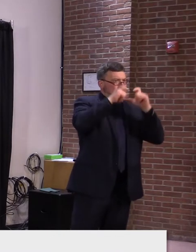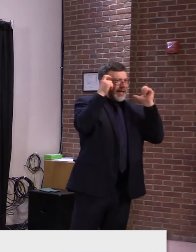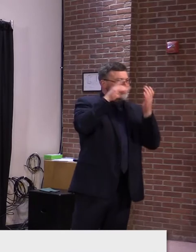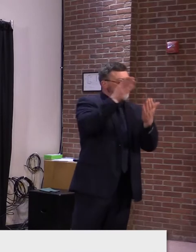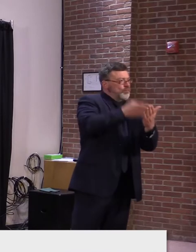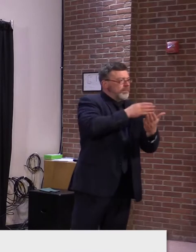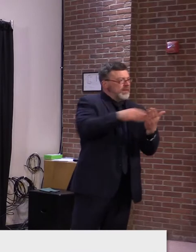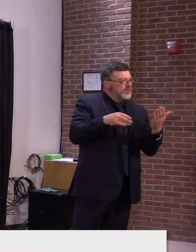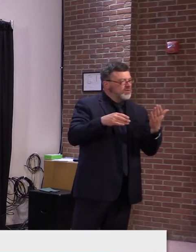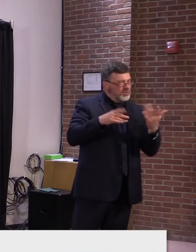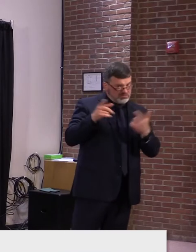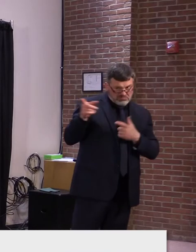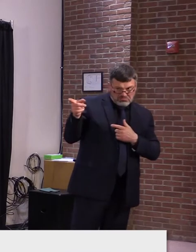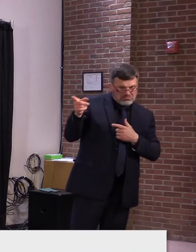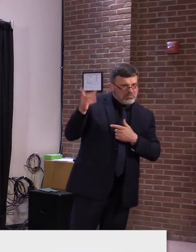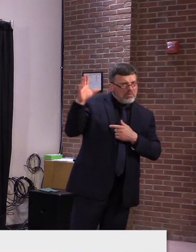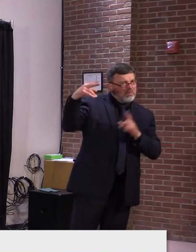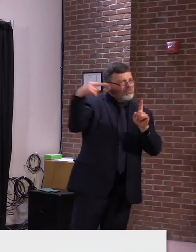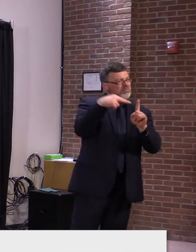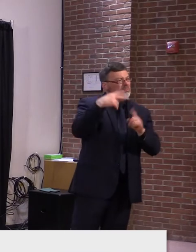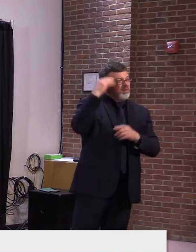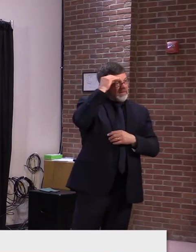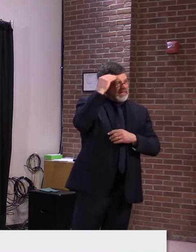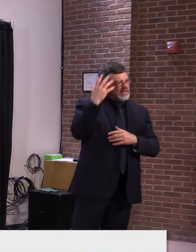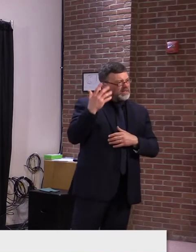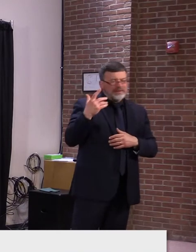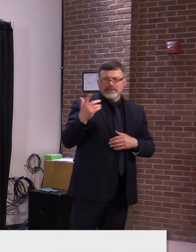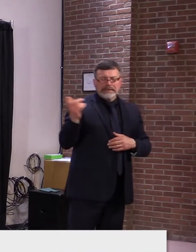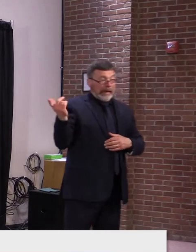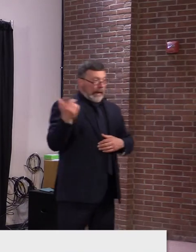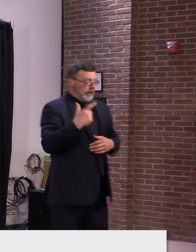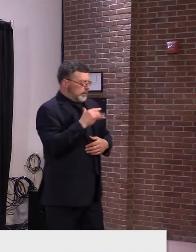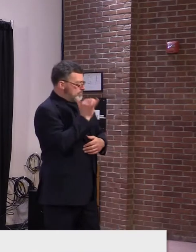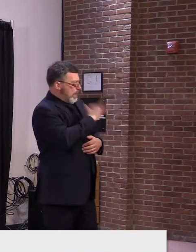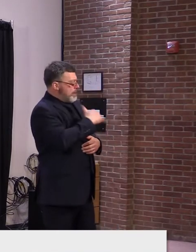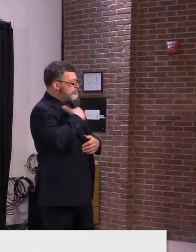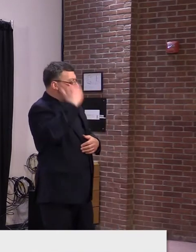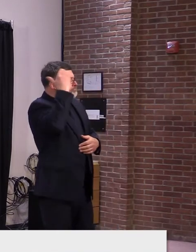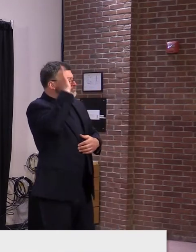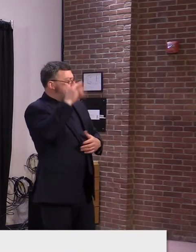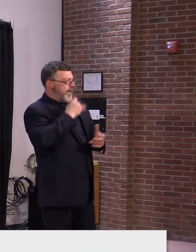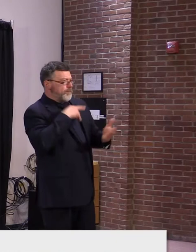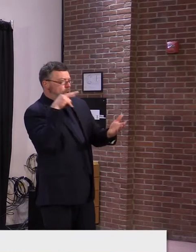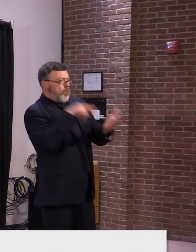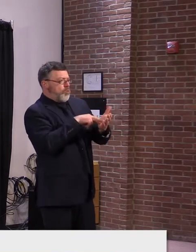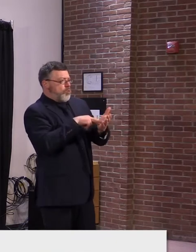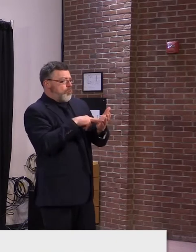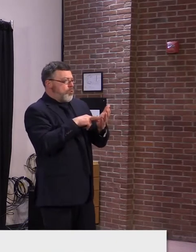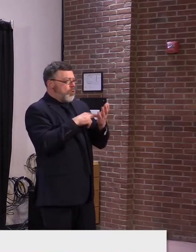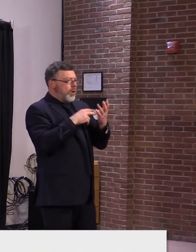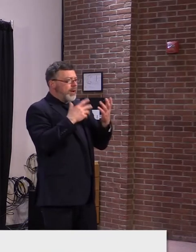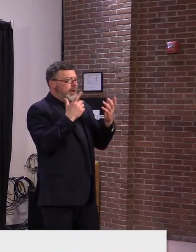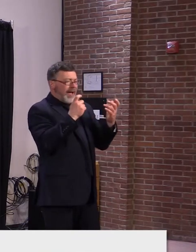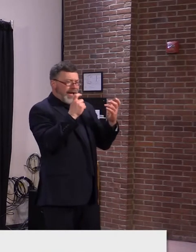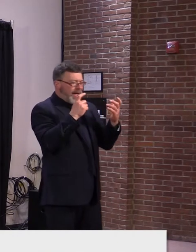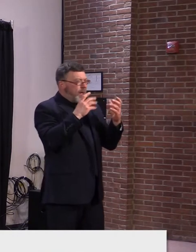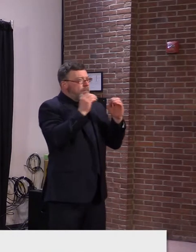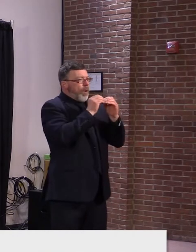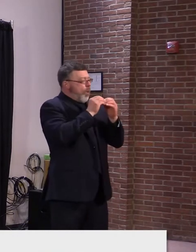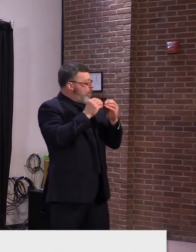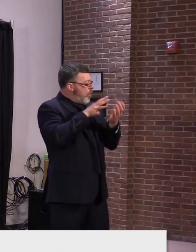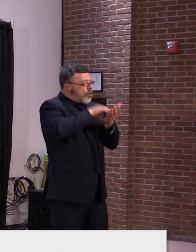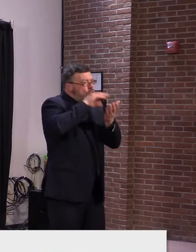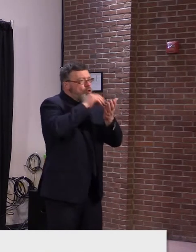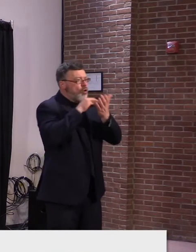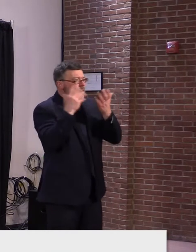looks like, to be honest with you. I know that there were involved there. Secretary of Education is involved and